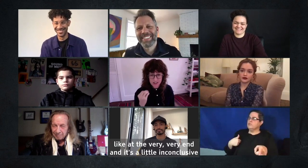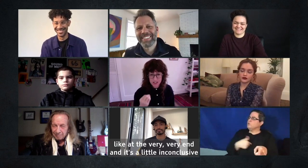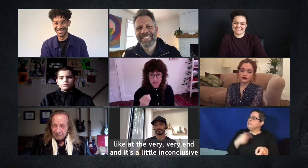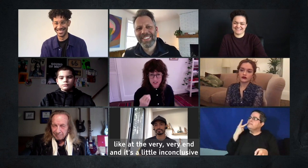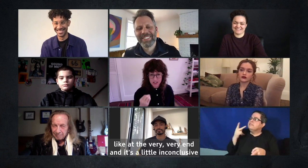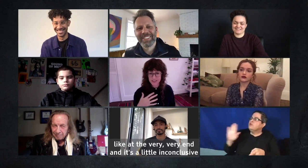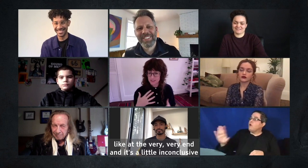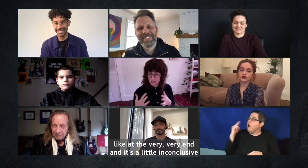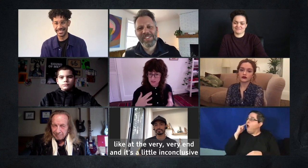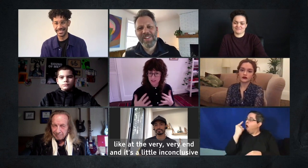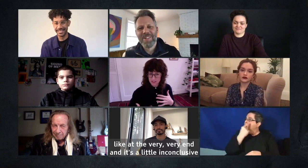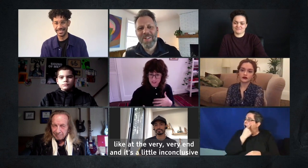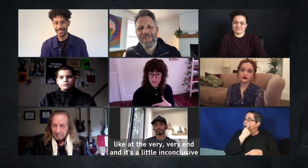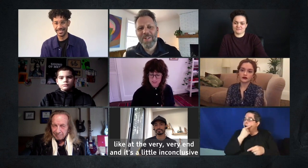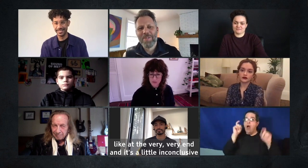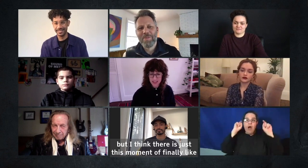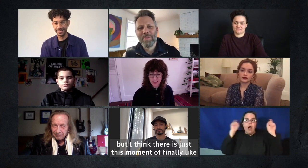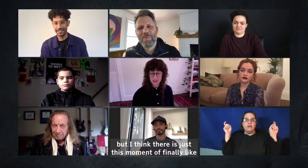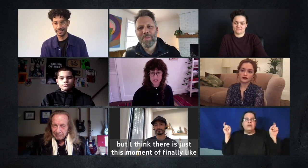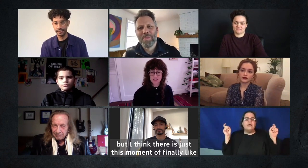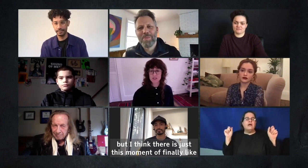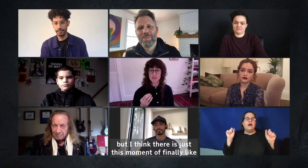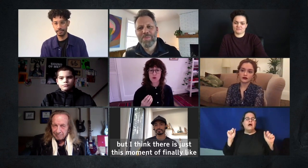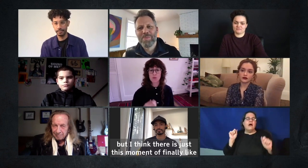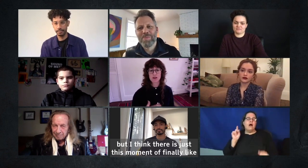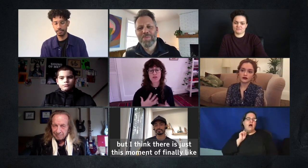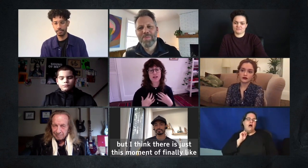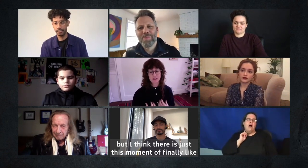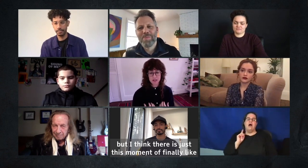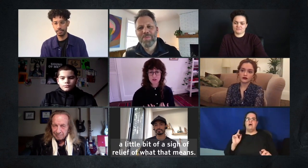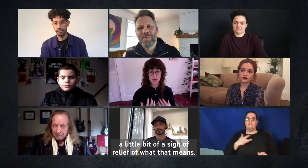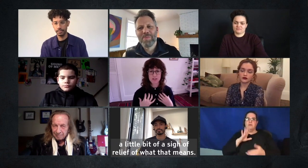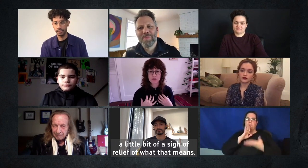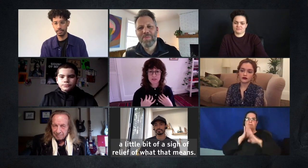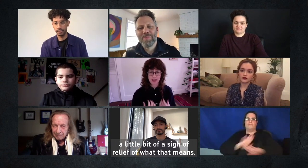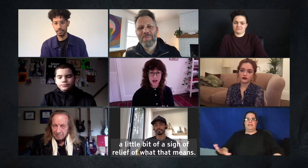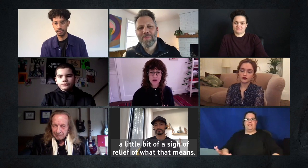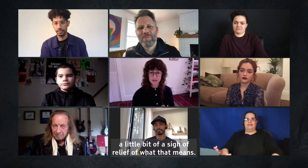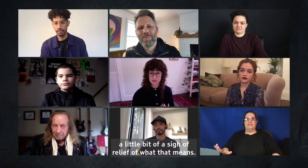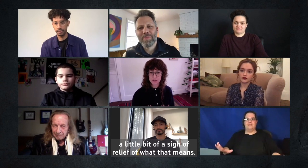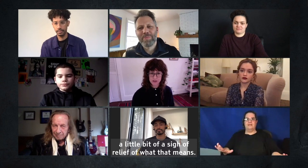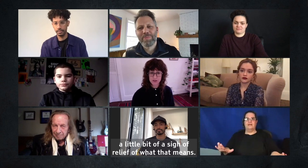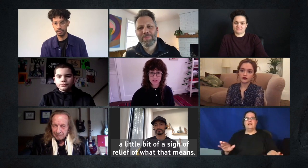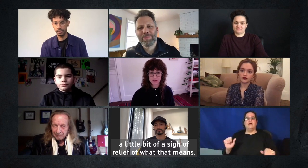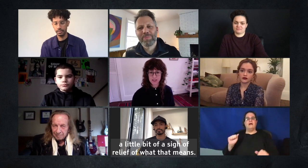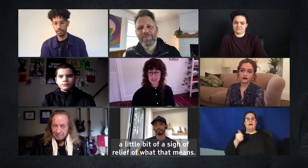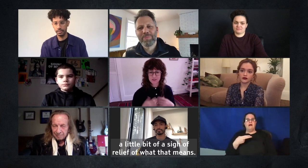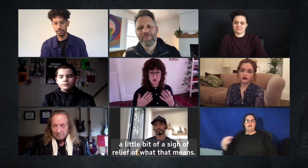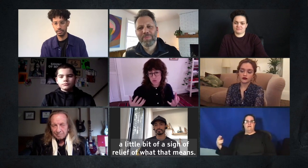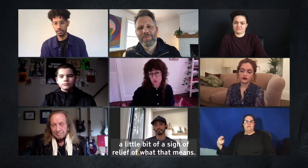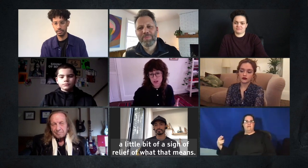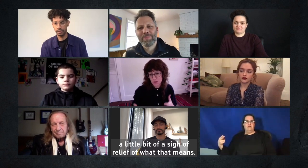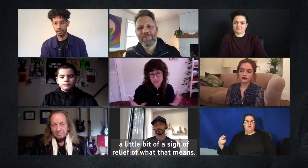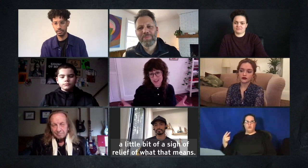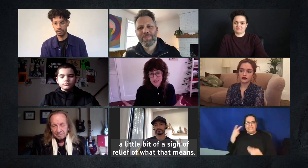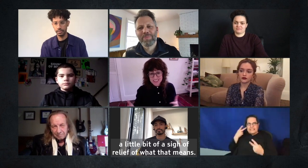very, very end. And it's a little inconclusive, but I think there is just this moment of finally, like a little bit of a sigh of relief of